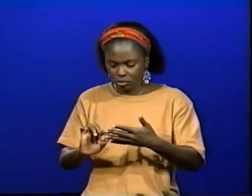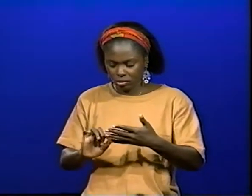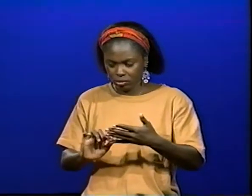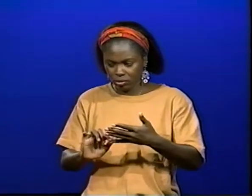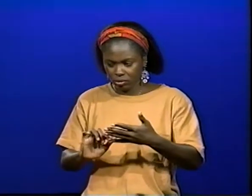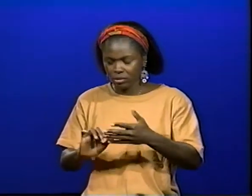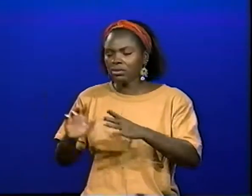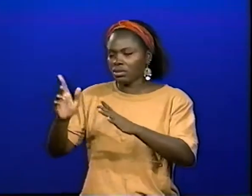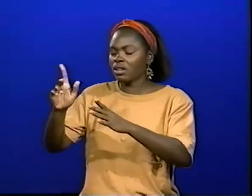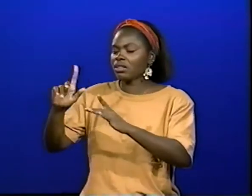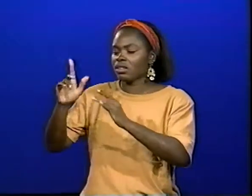And